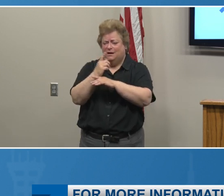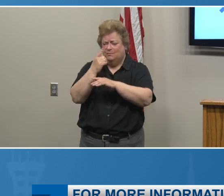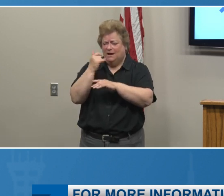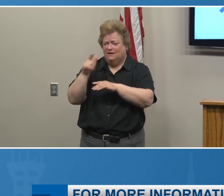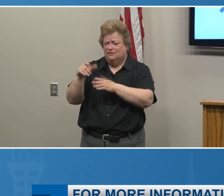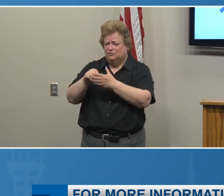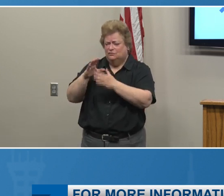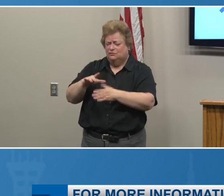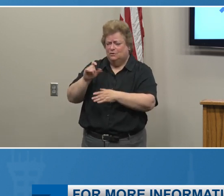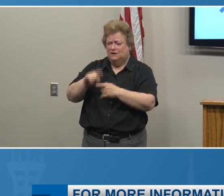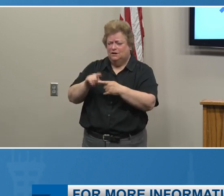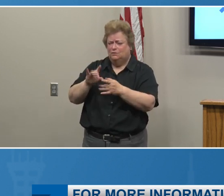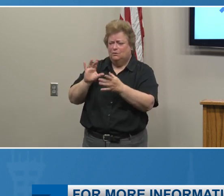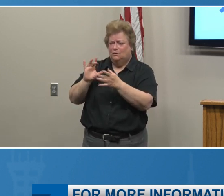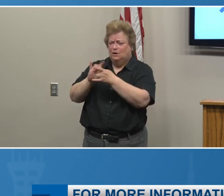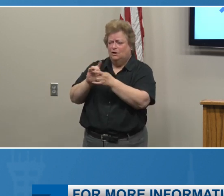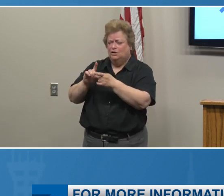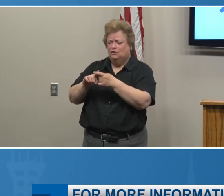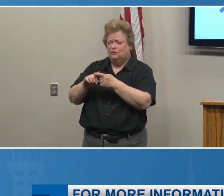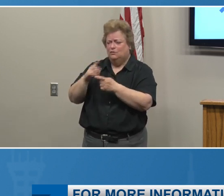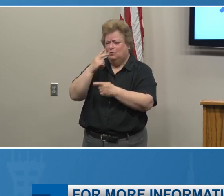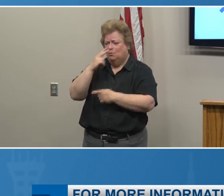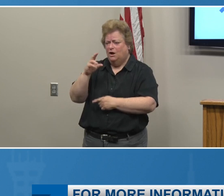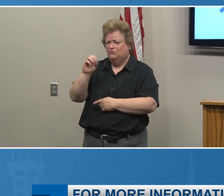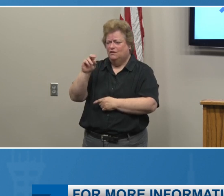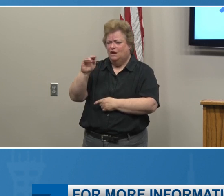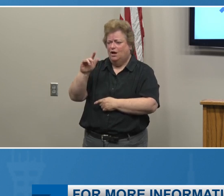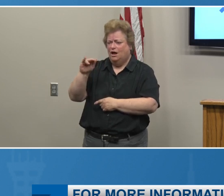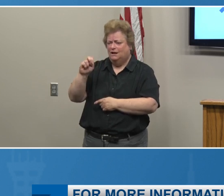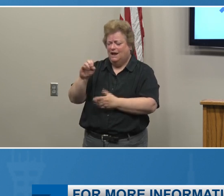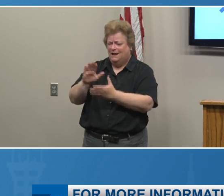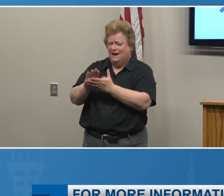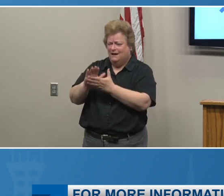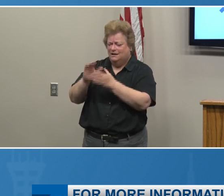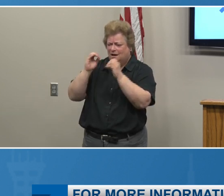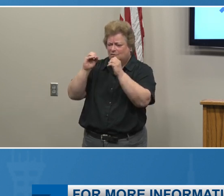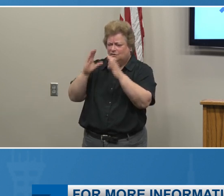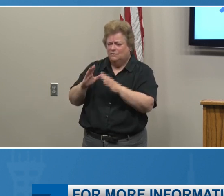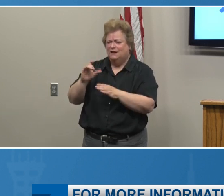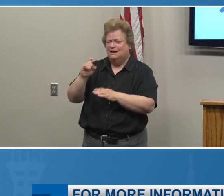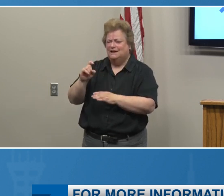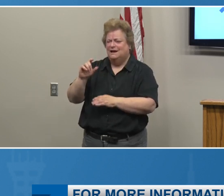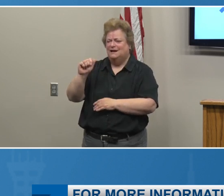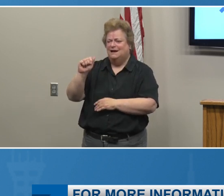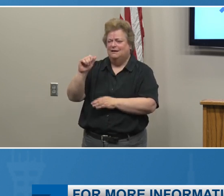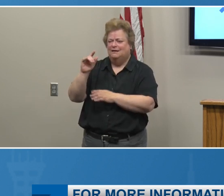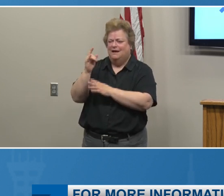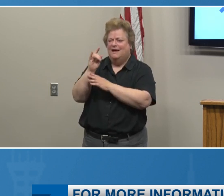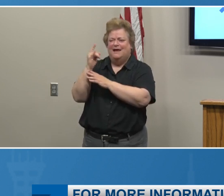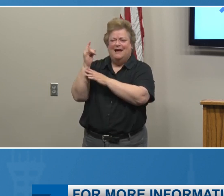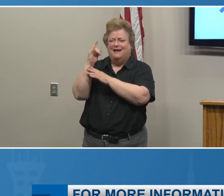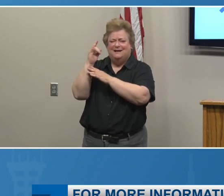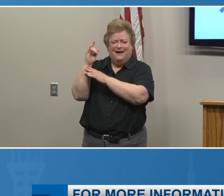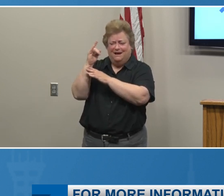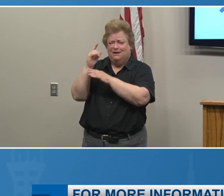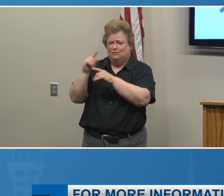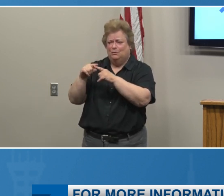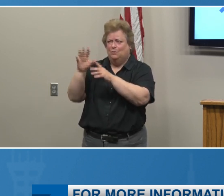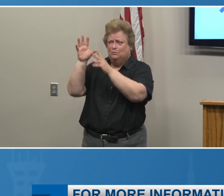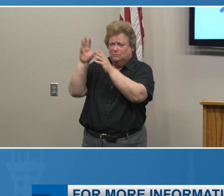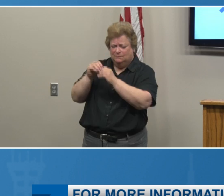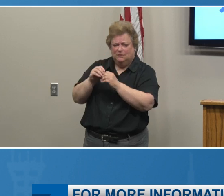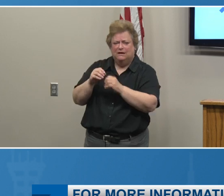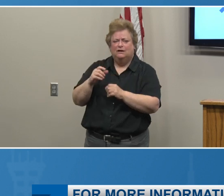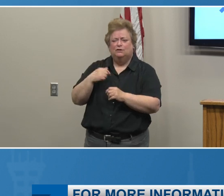in to watch the online academic instruction and they needed an antenna because they didn't have one for their TV so we were able to